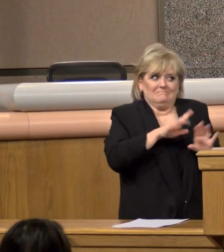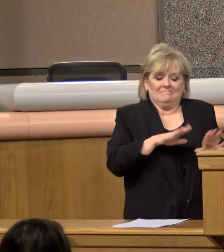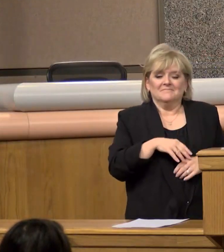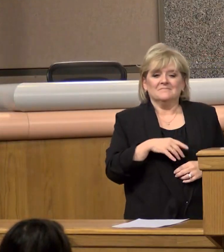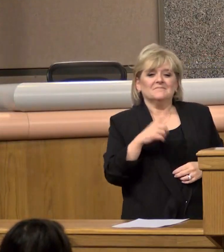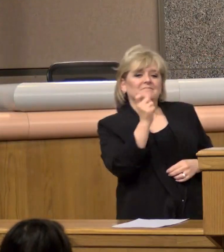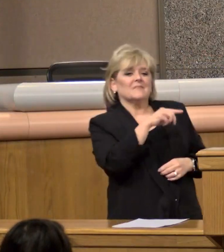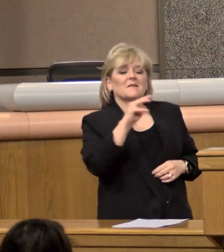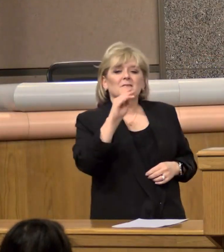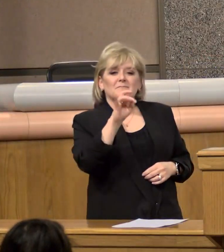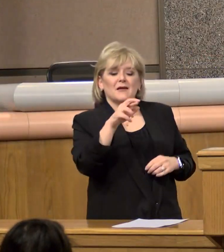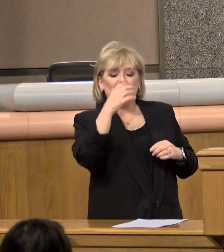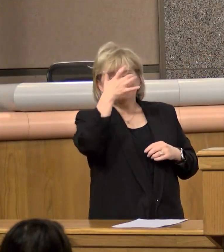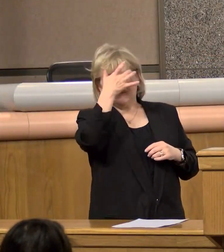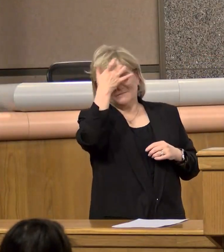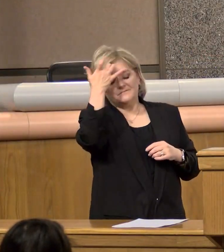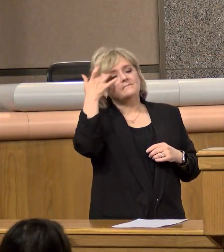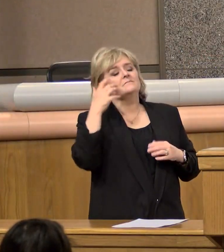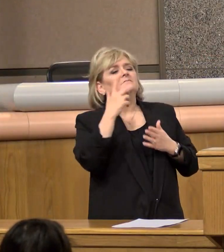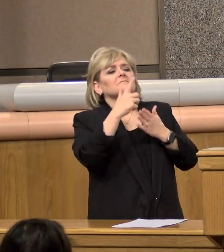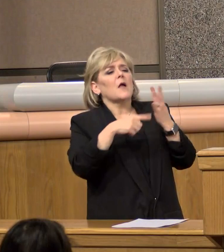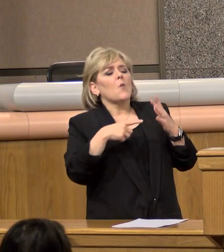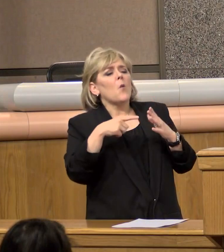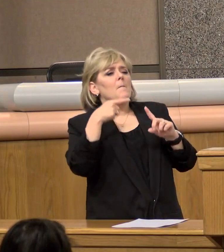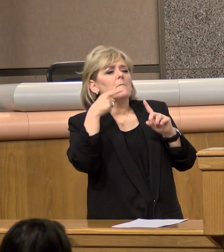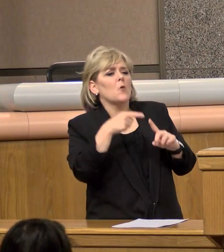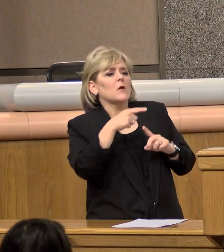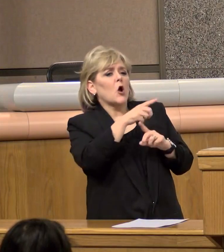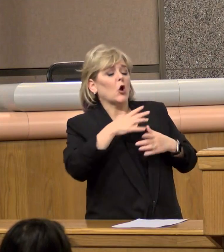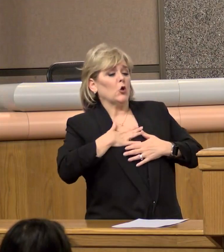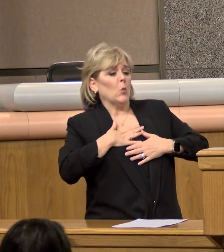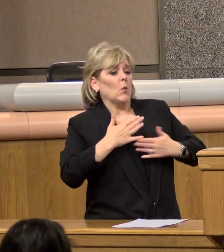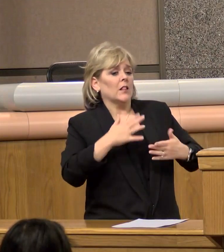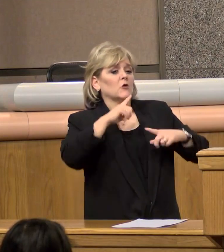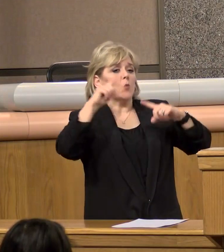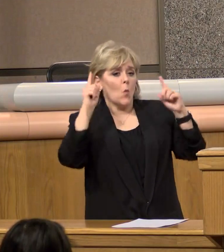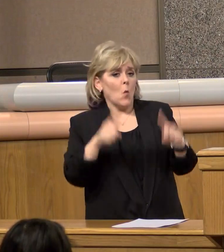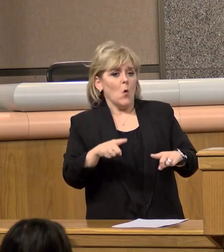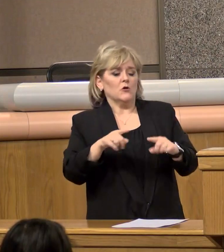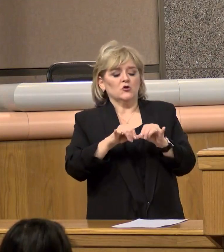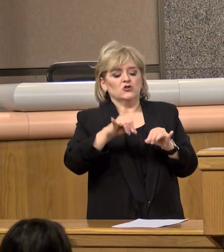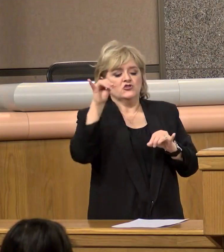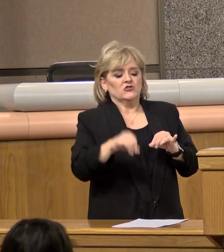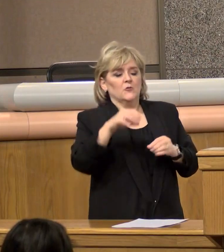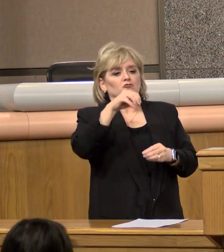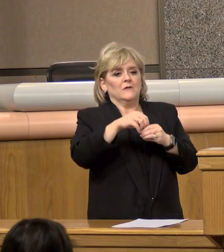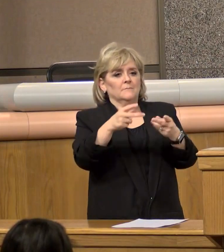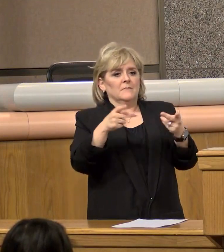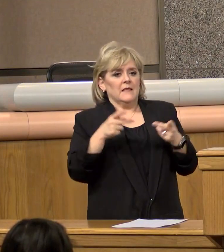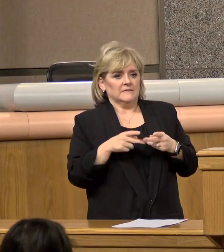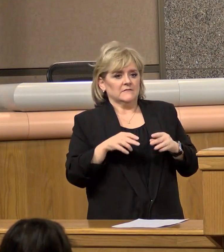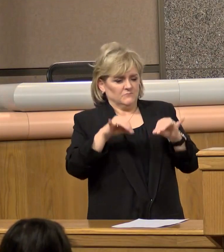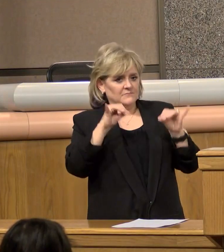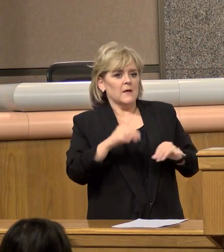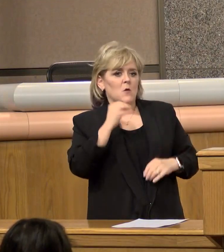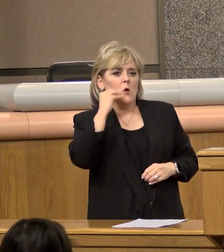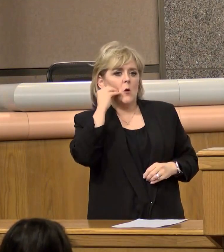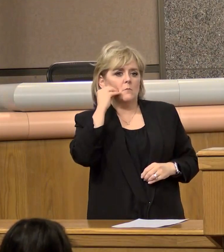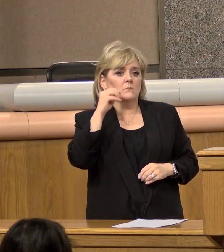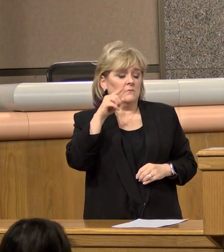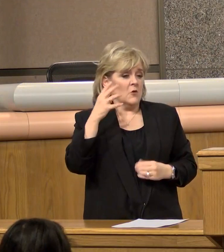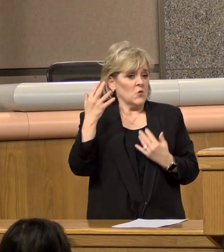Mayor, at what point are you willing to order a shelter in place since the governor has indicated he is giving more authority to the mayors? Are you